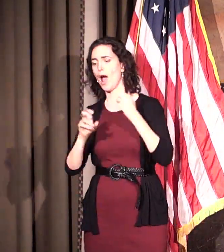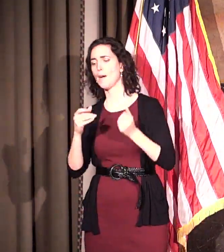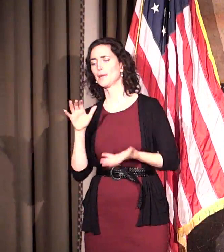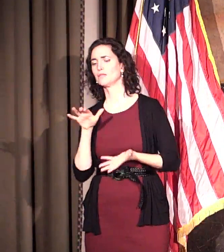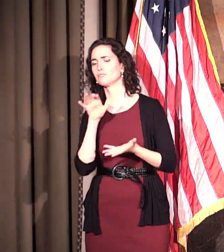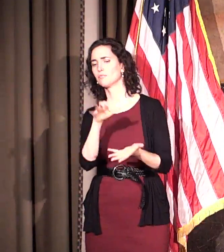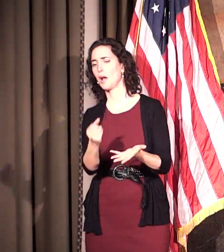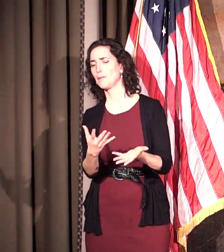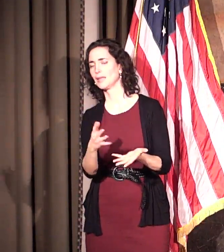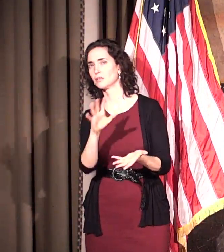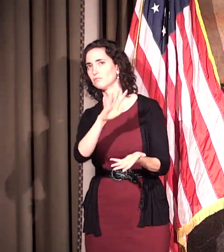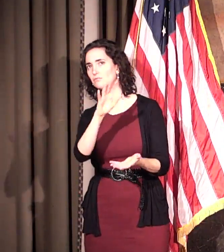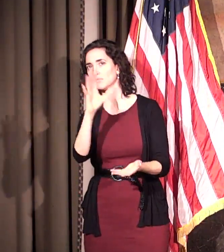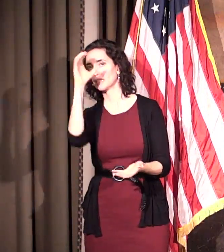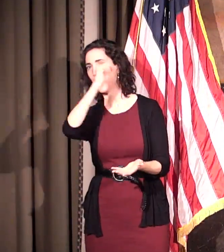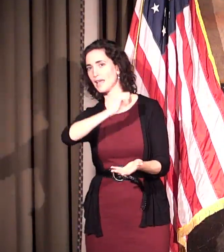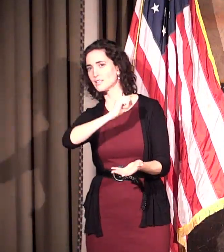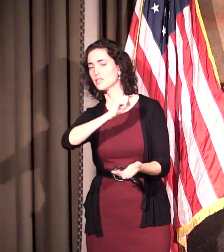the day.